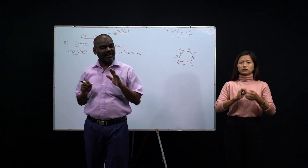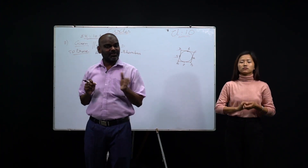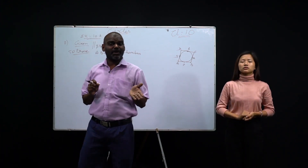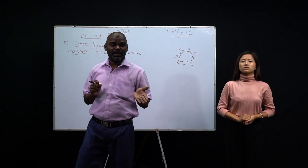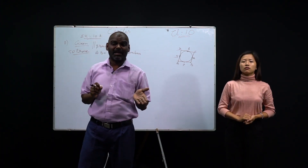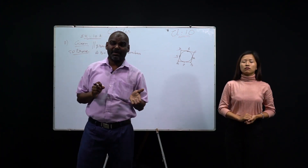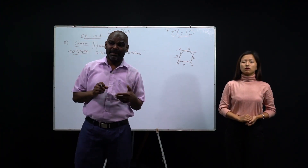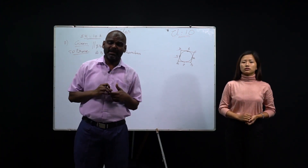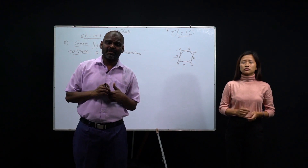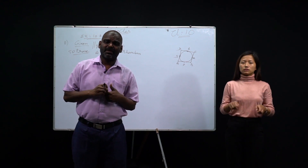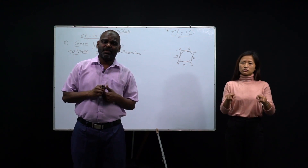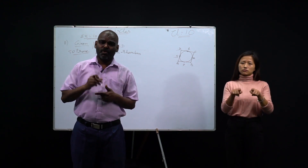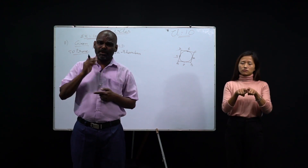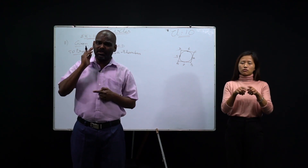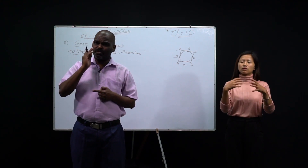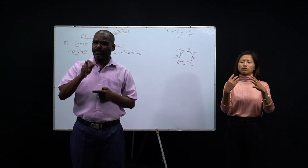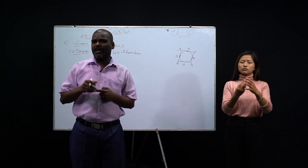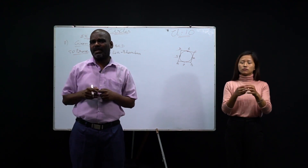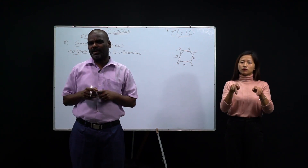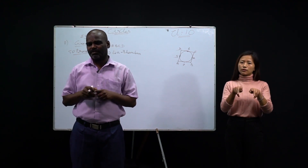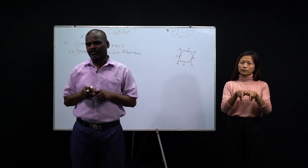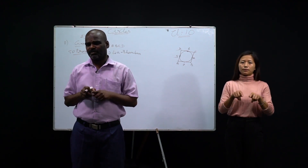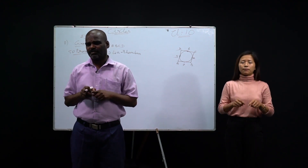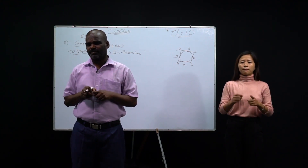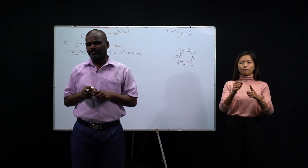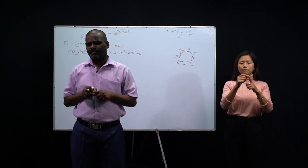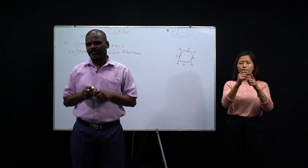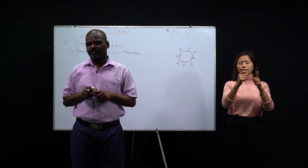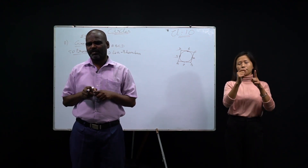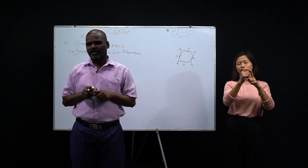Rhombus also a parallelogram, right? Rhombus also a parallelogram.